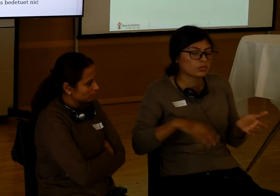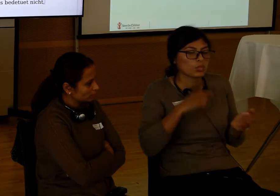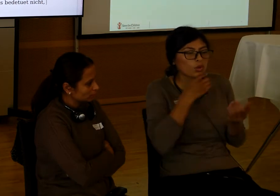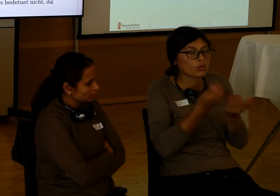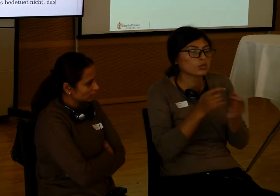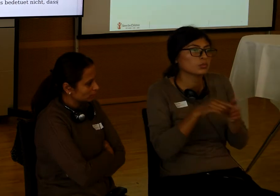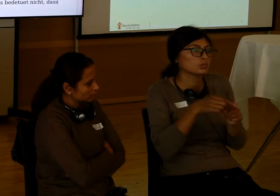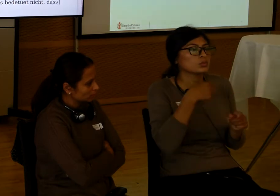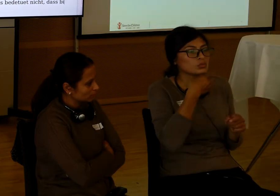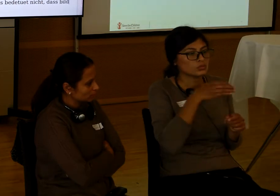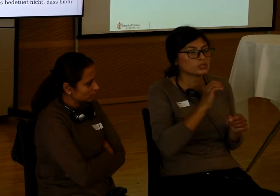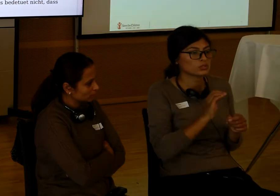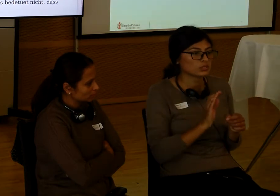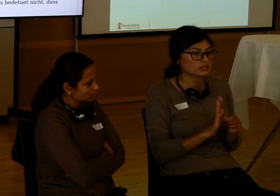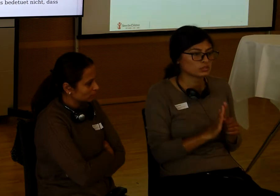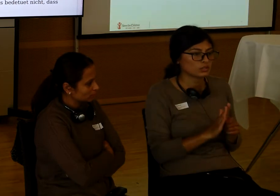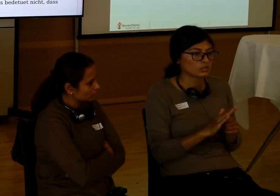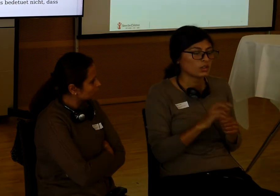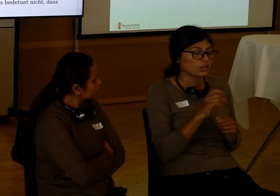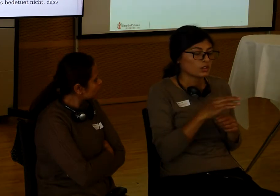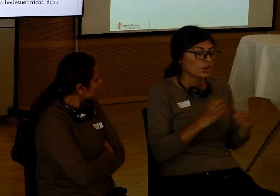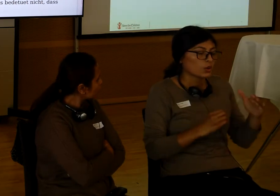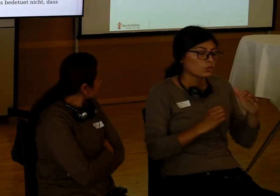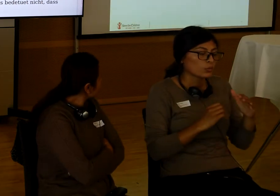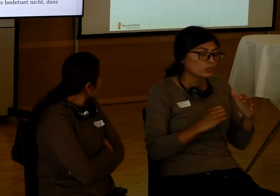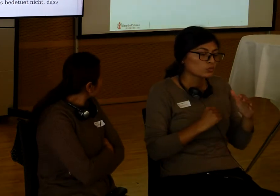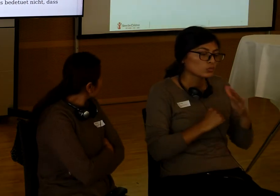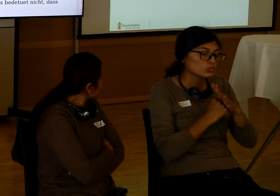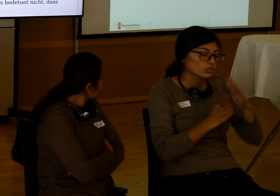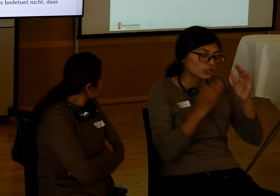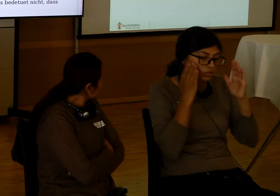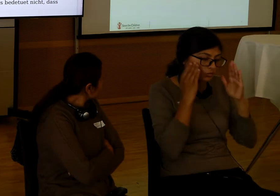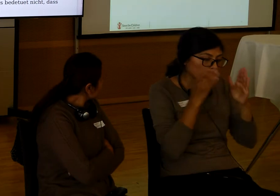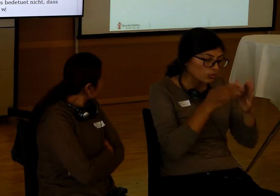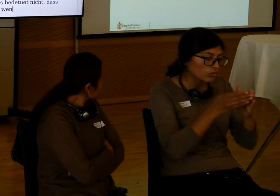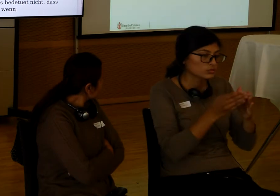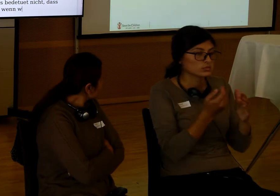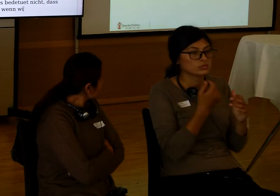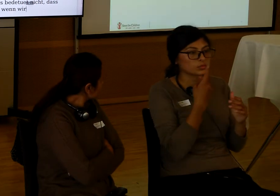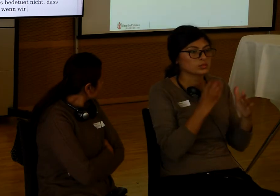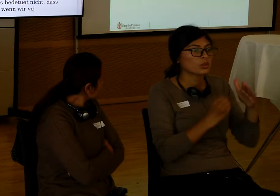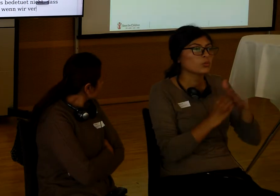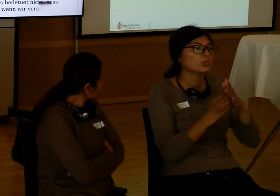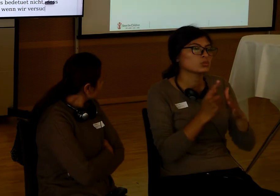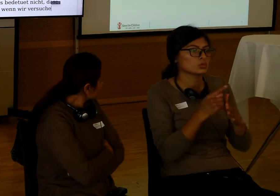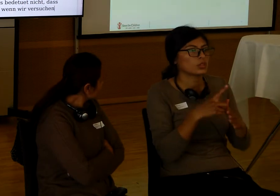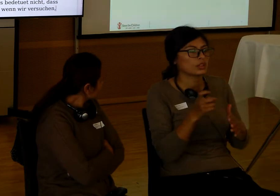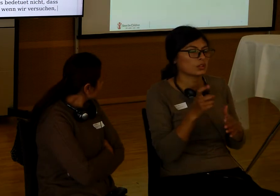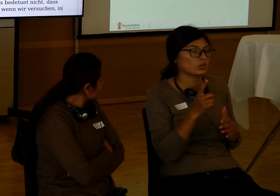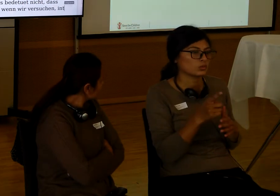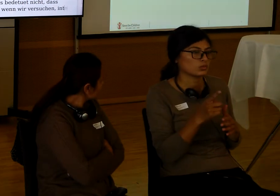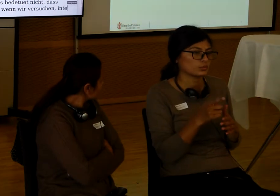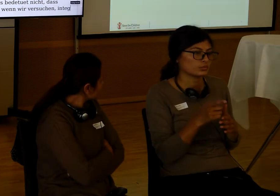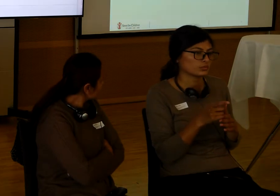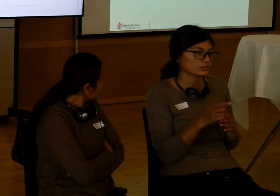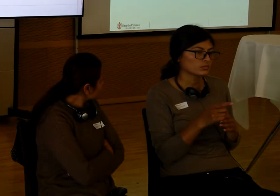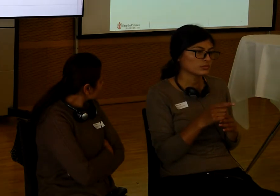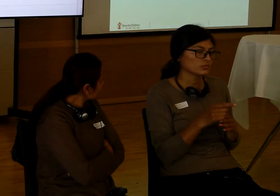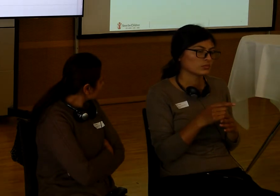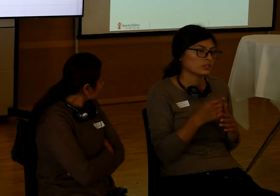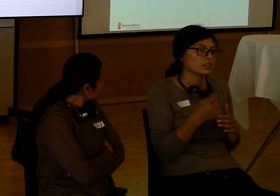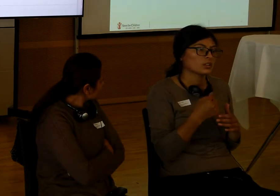With integration, the focus is on access, but there is no consideration whether children are actually learning or not, or whether